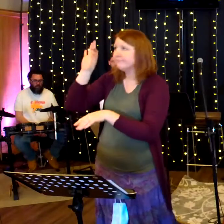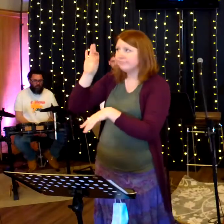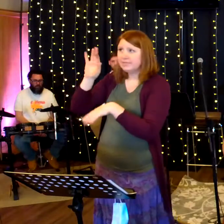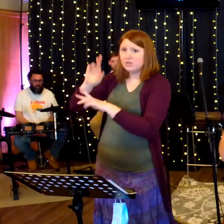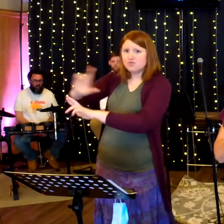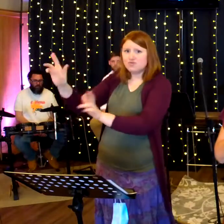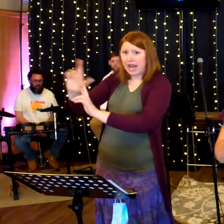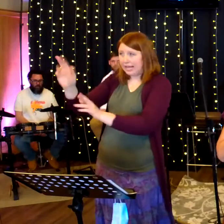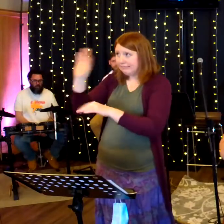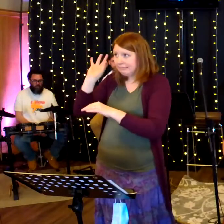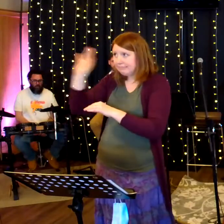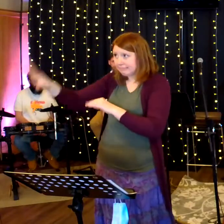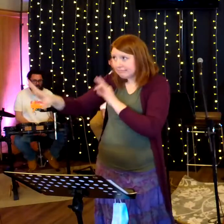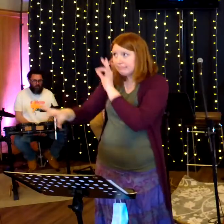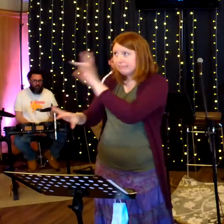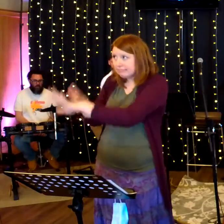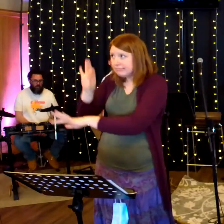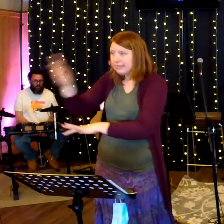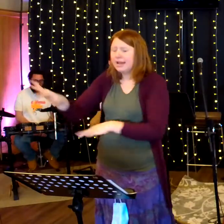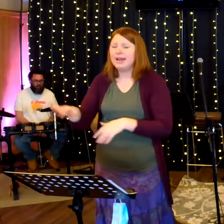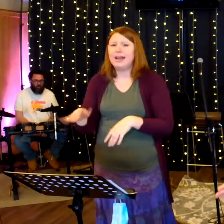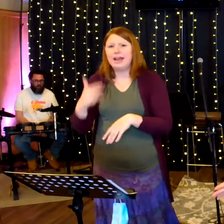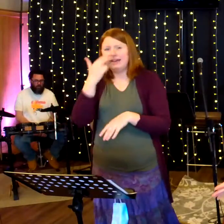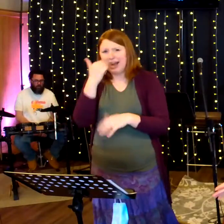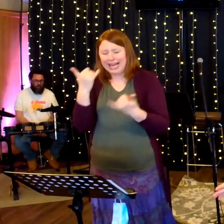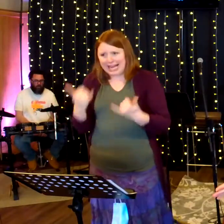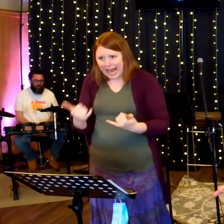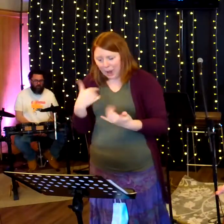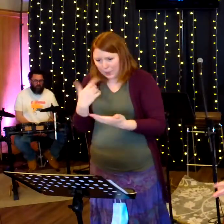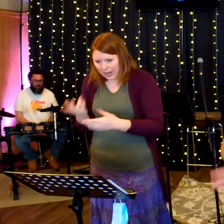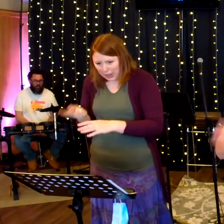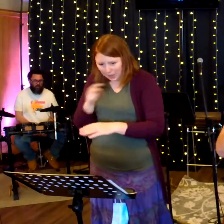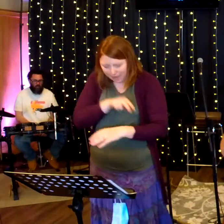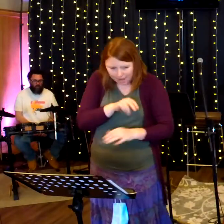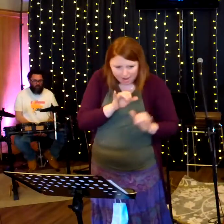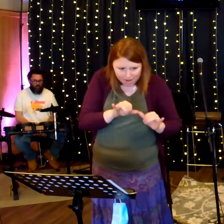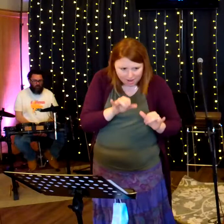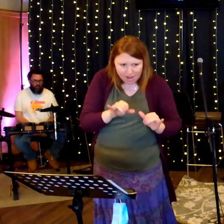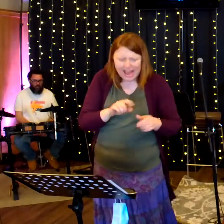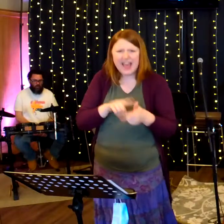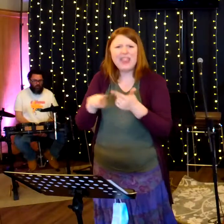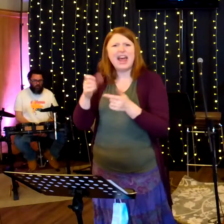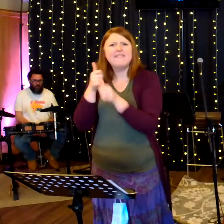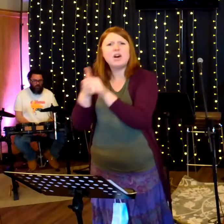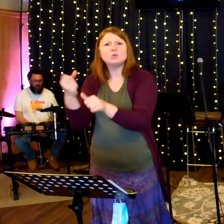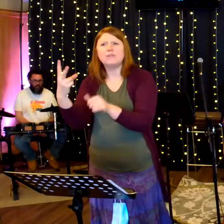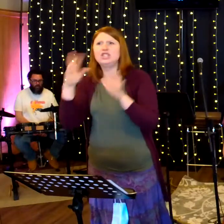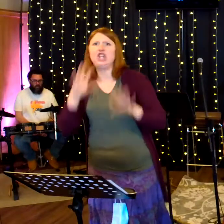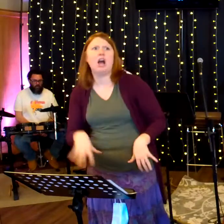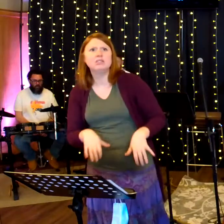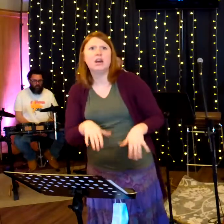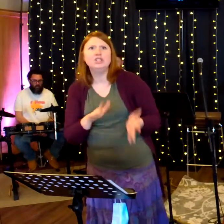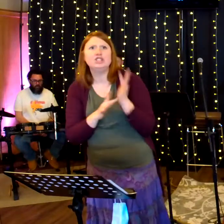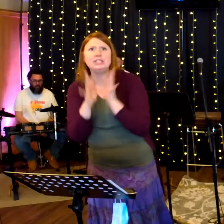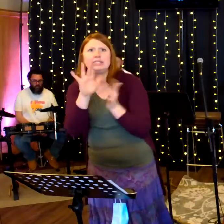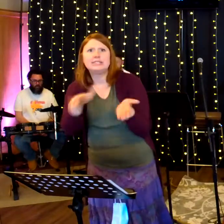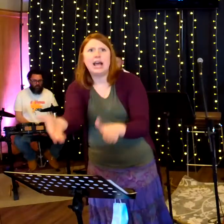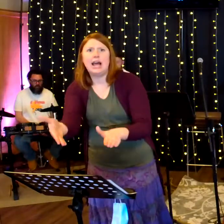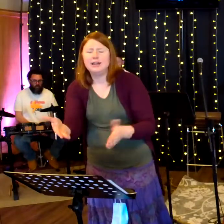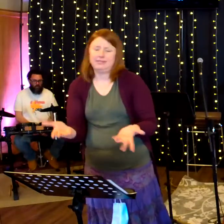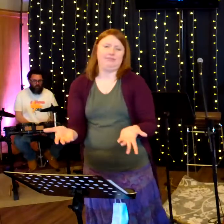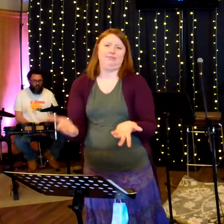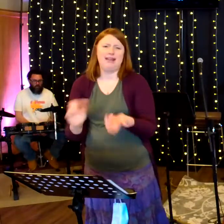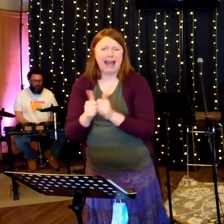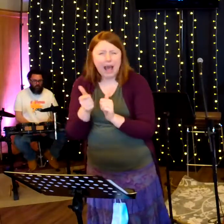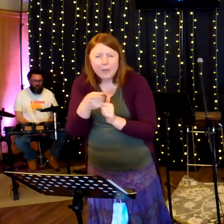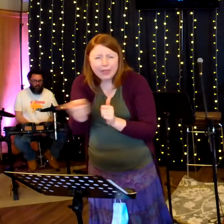almost humorous when you read through what's happening here and then their disbelief when he actually goes to the cross. You know, it's kind of